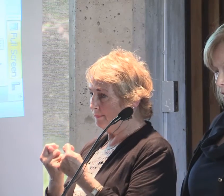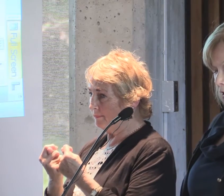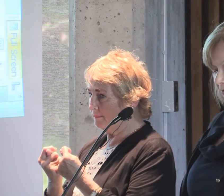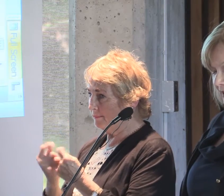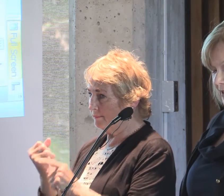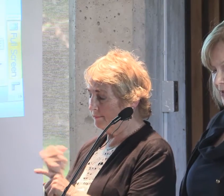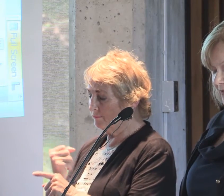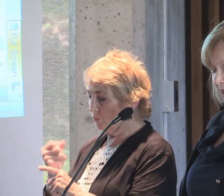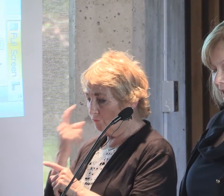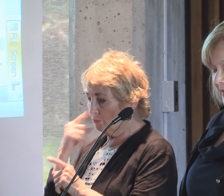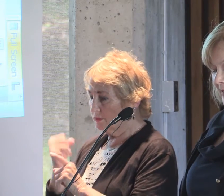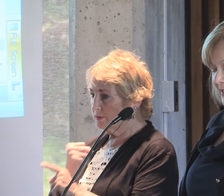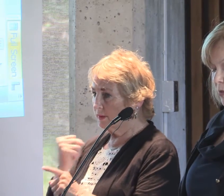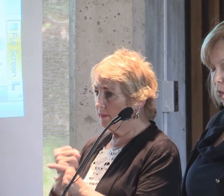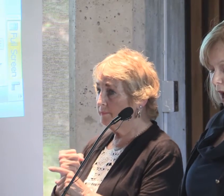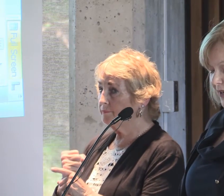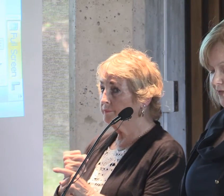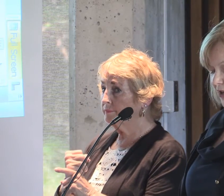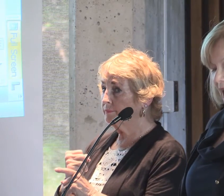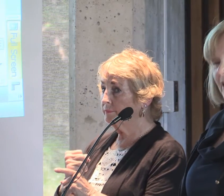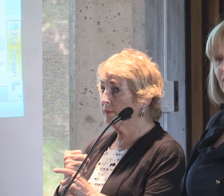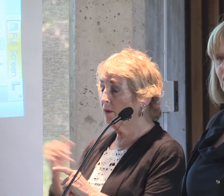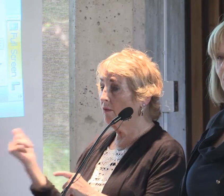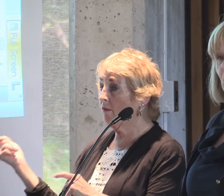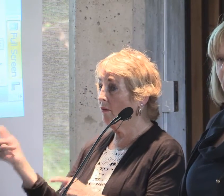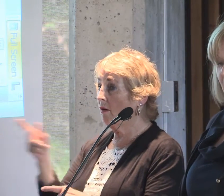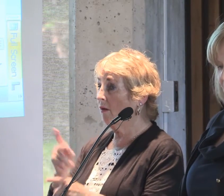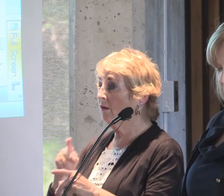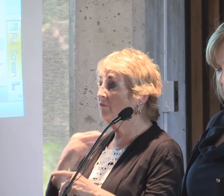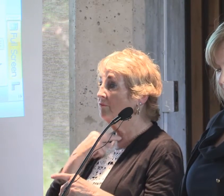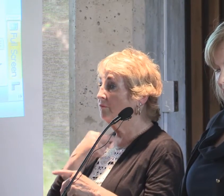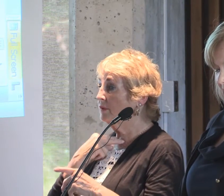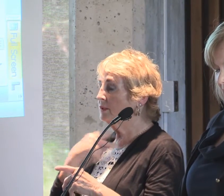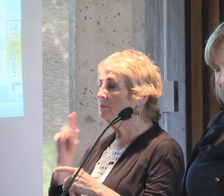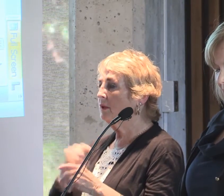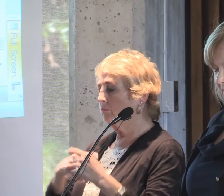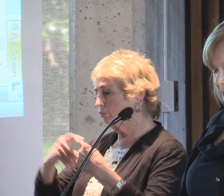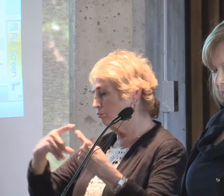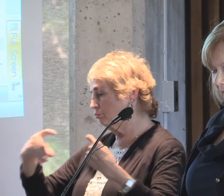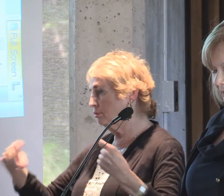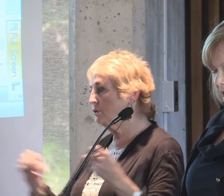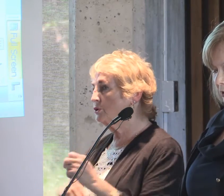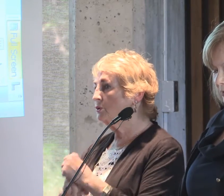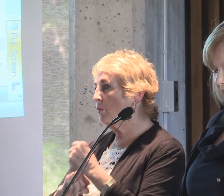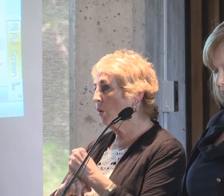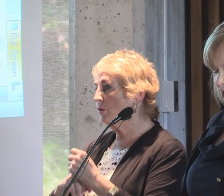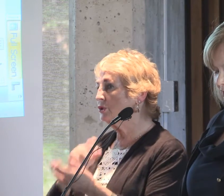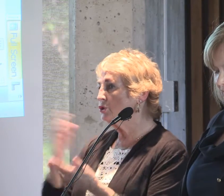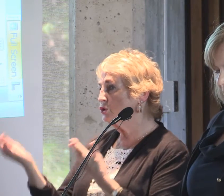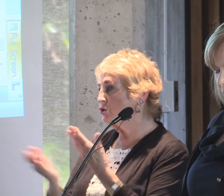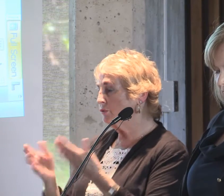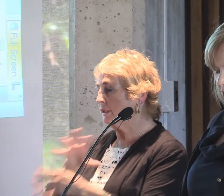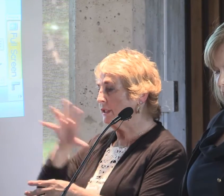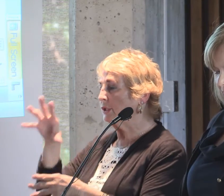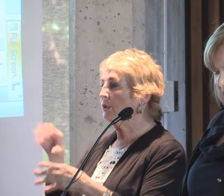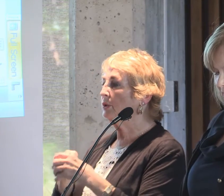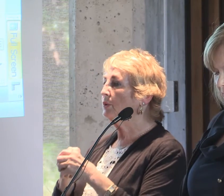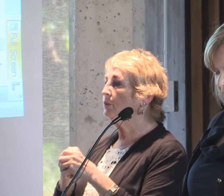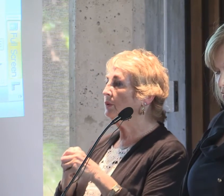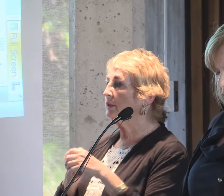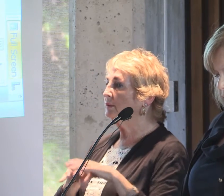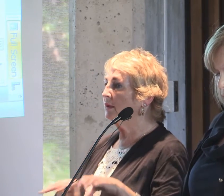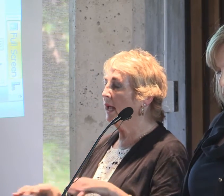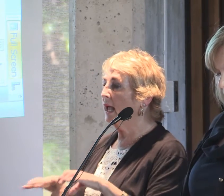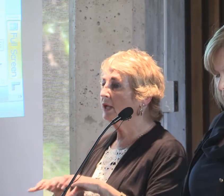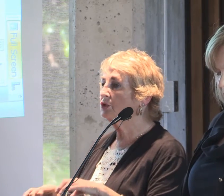that all victims of violence need a wide variety of supports and services, this plan includes actions that will ensure